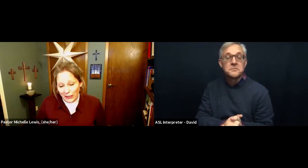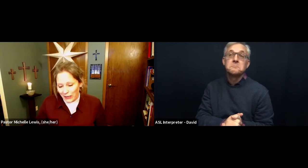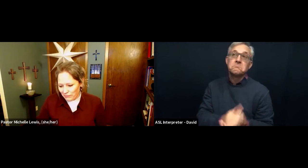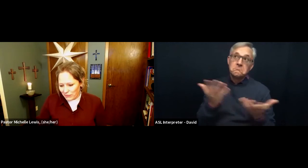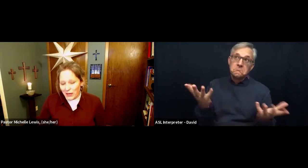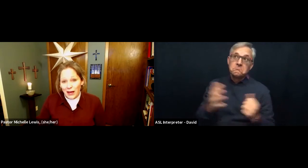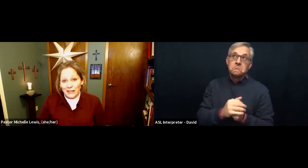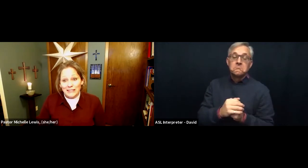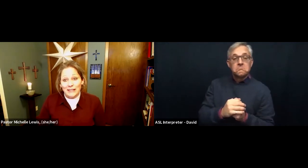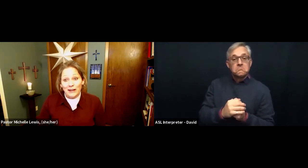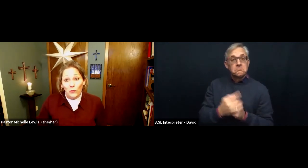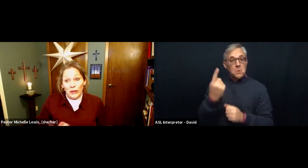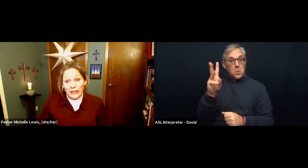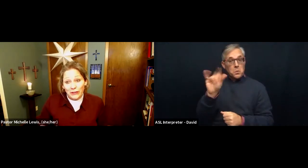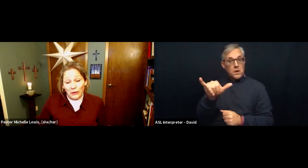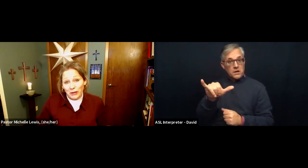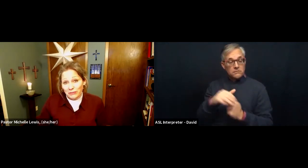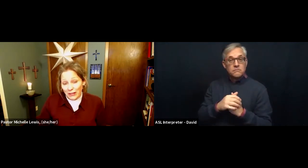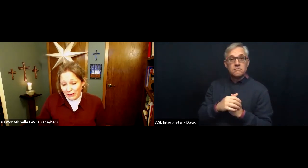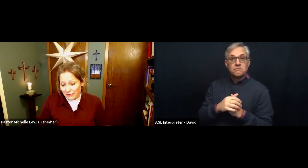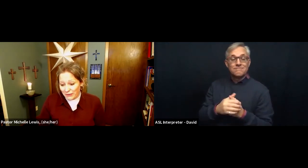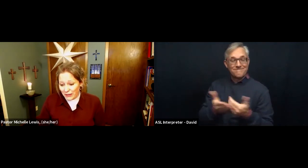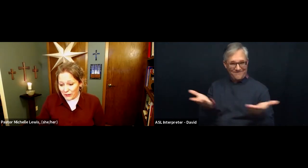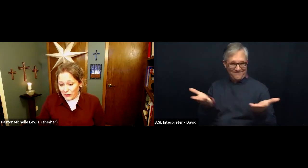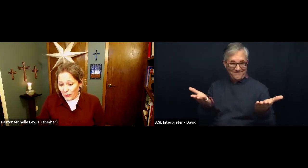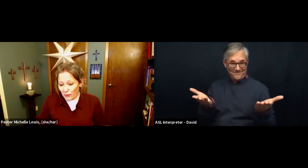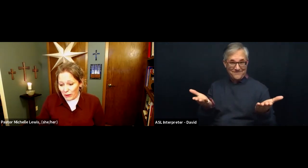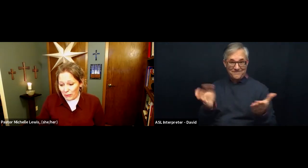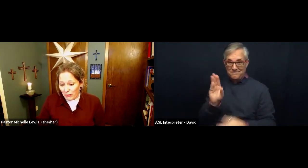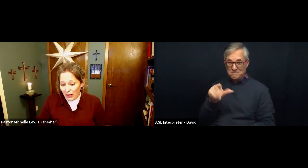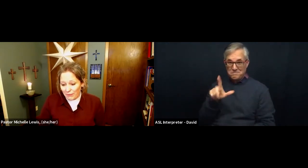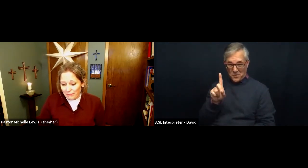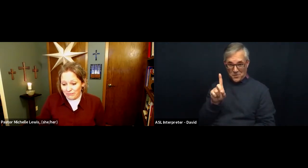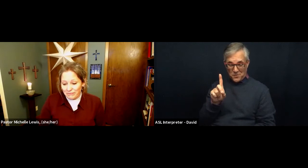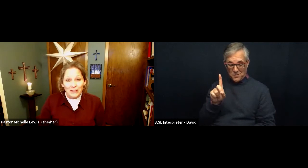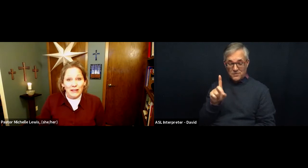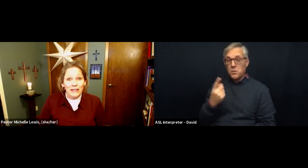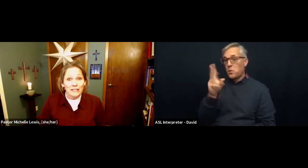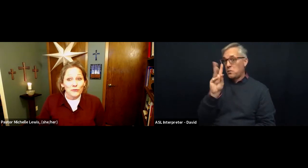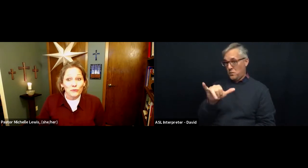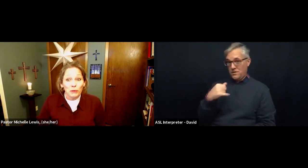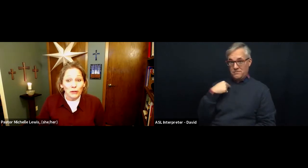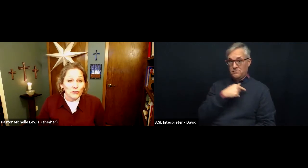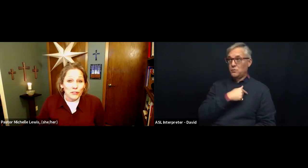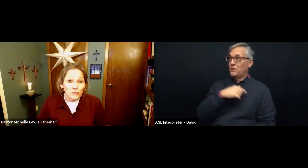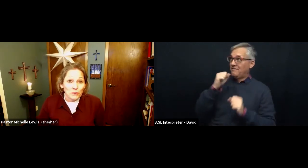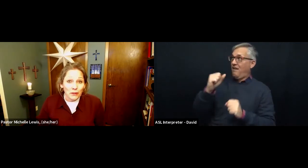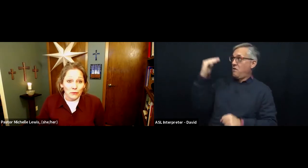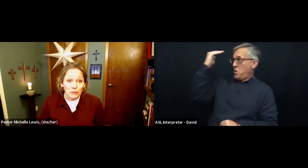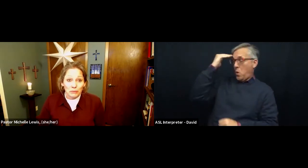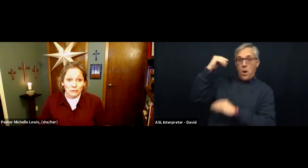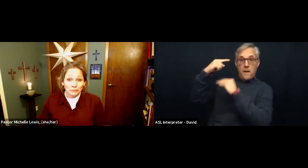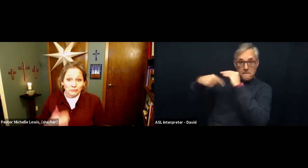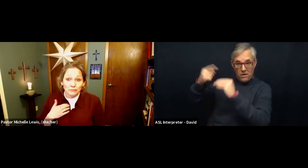One way that we here at Bread of Life can know about God is through partnerships with